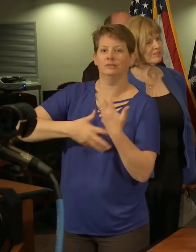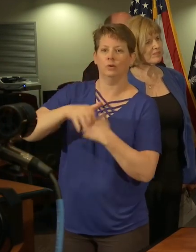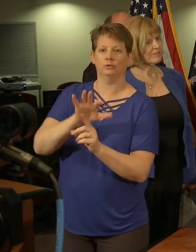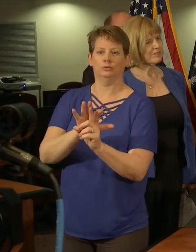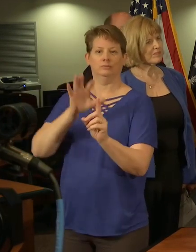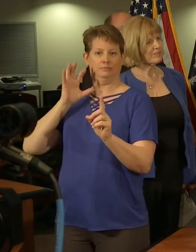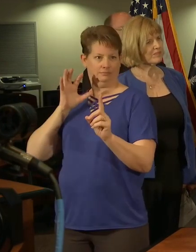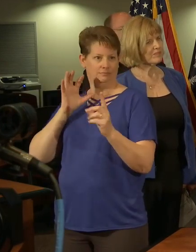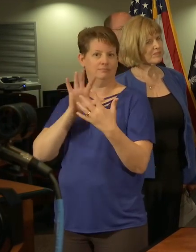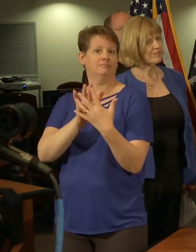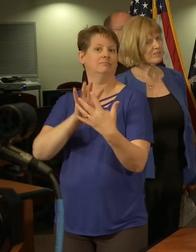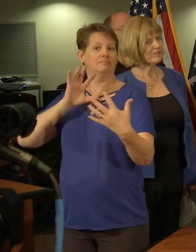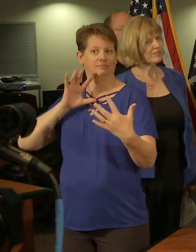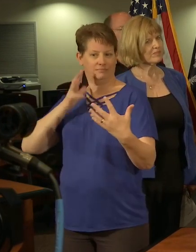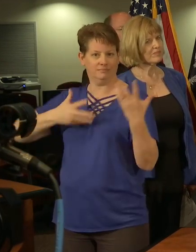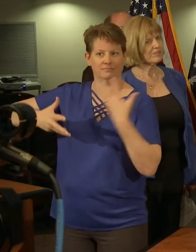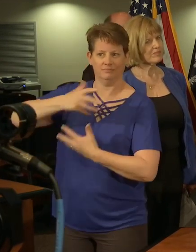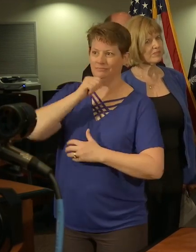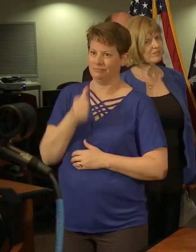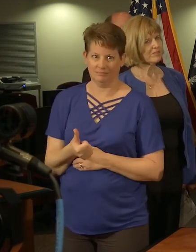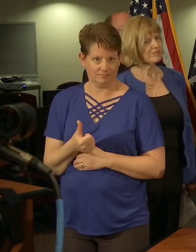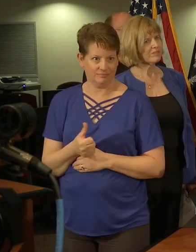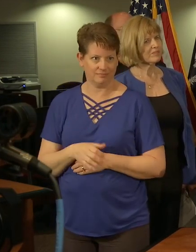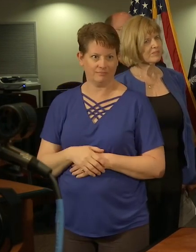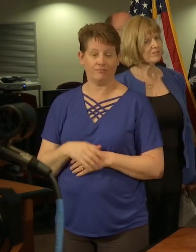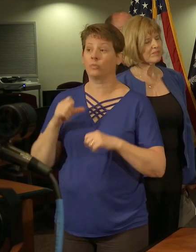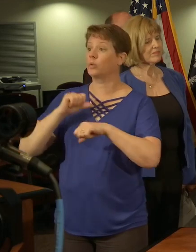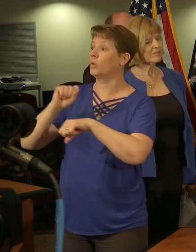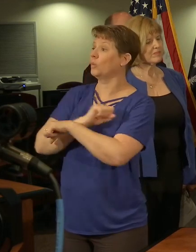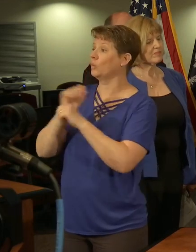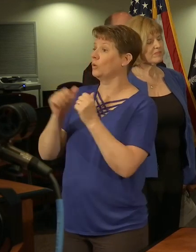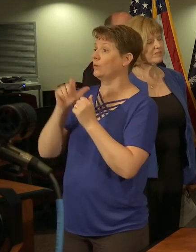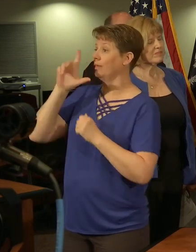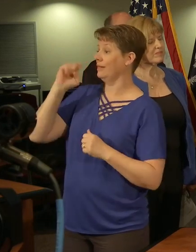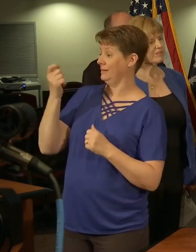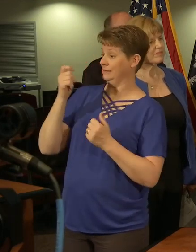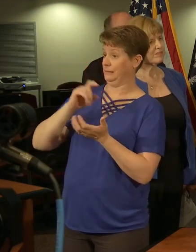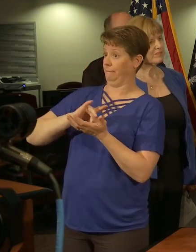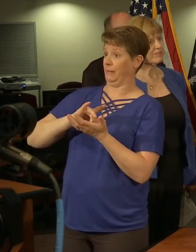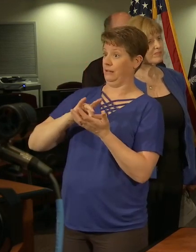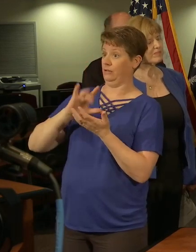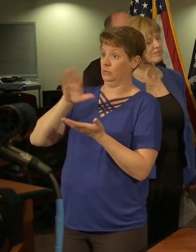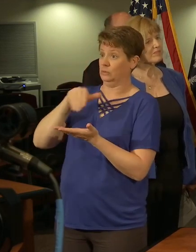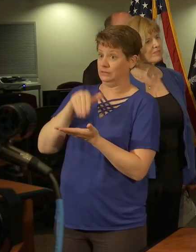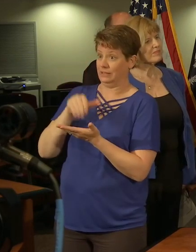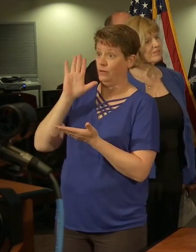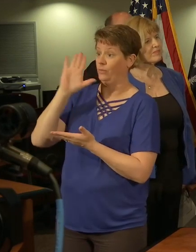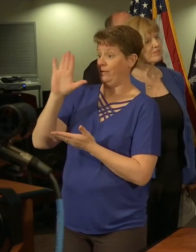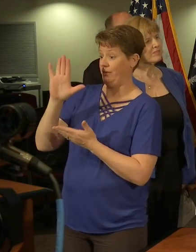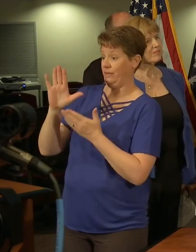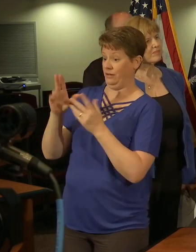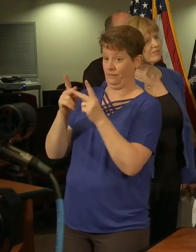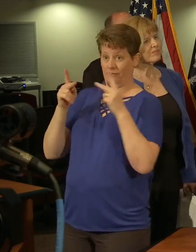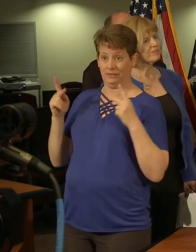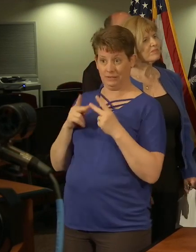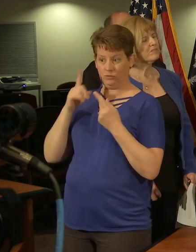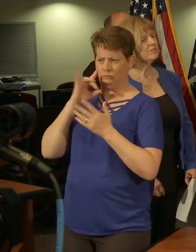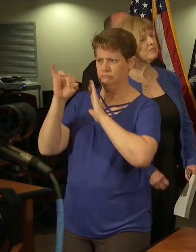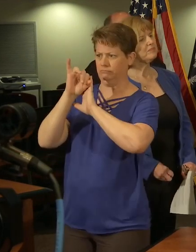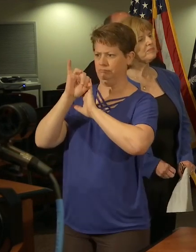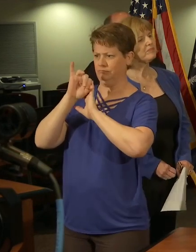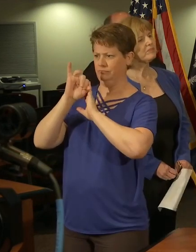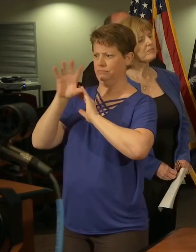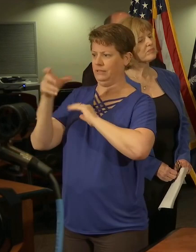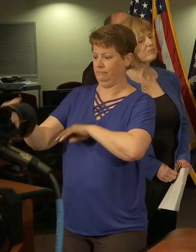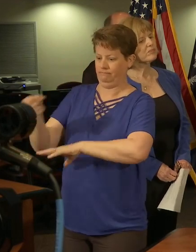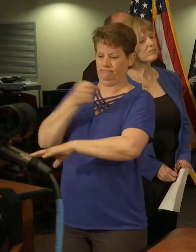whole. We were able to quickly work with the Lexington Medical Center Extended Care Skilled Nursing Facility to identify and